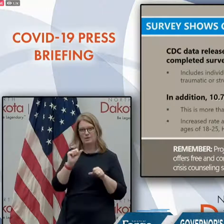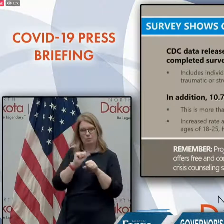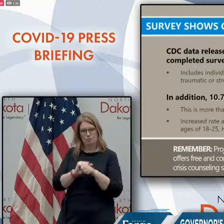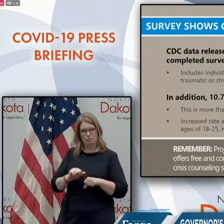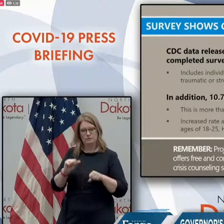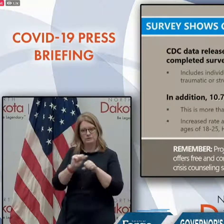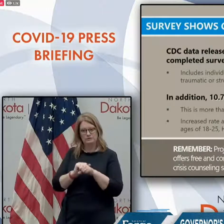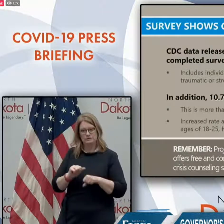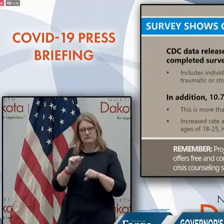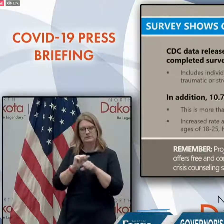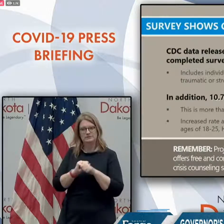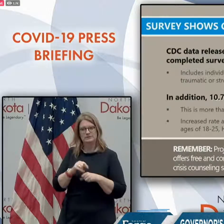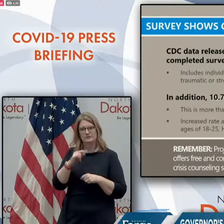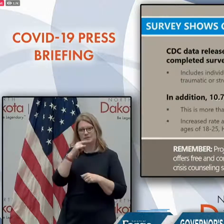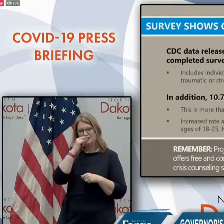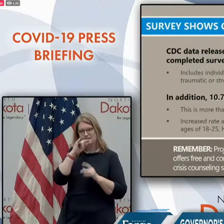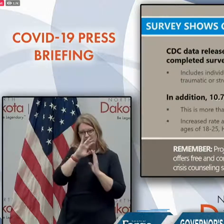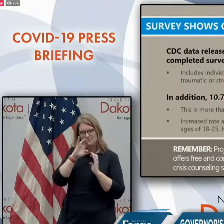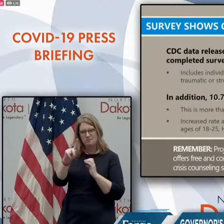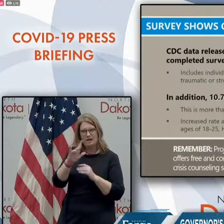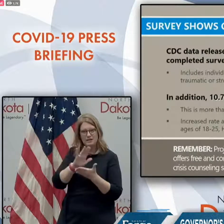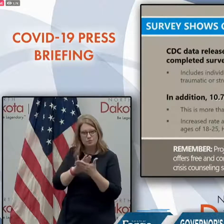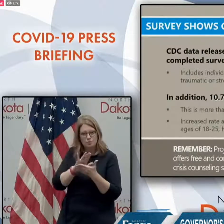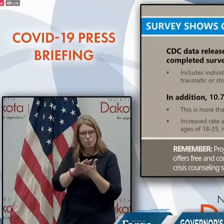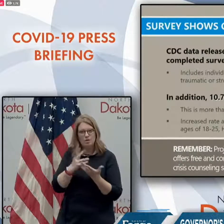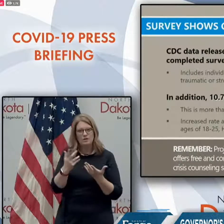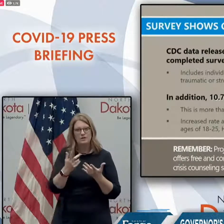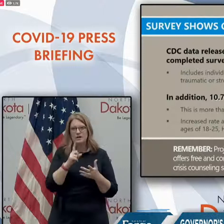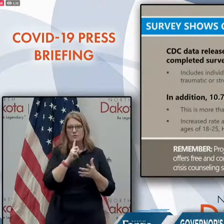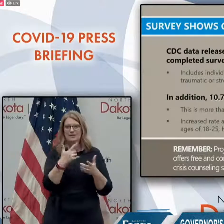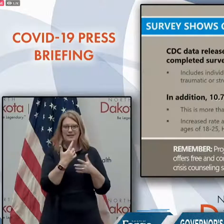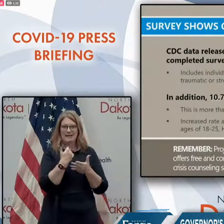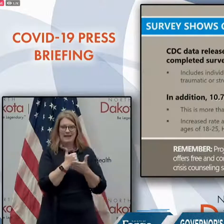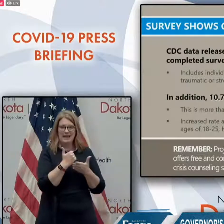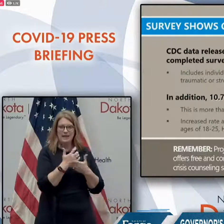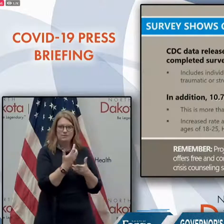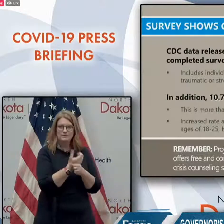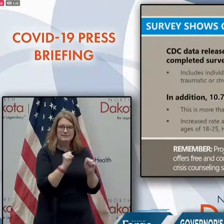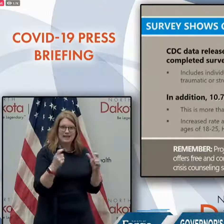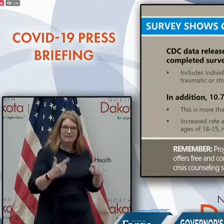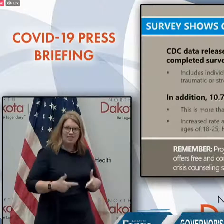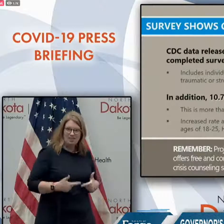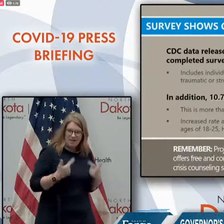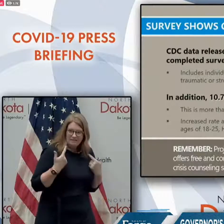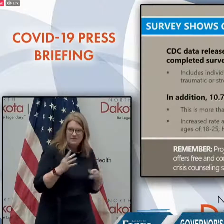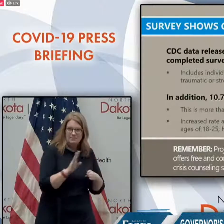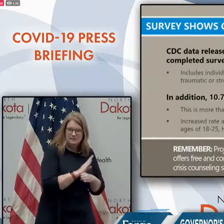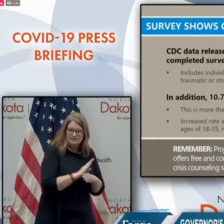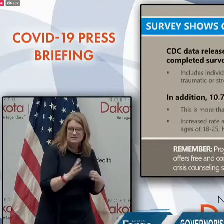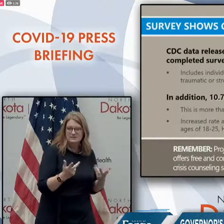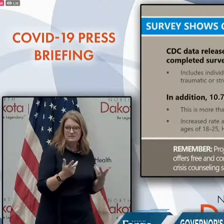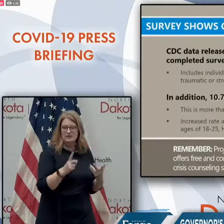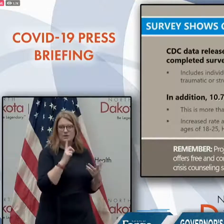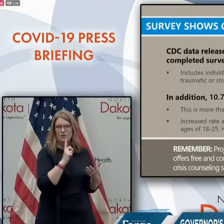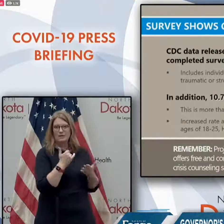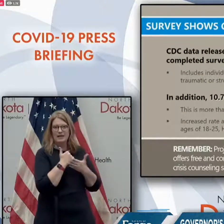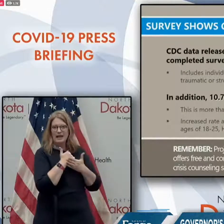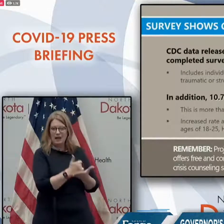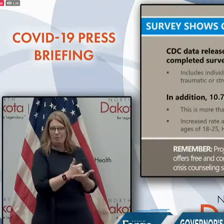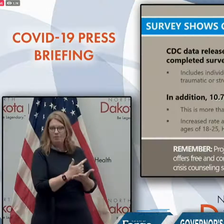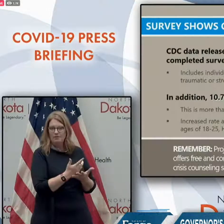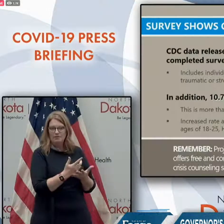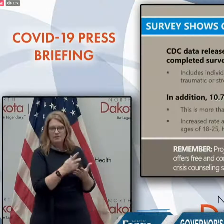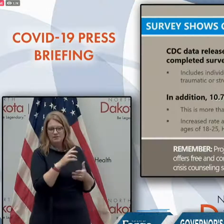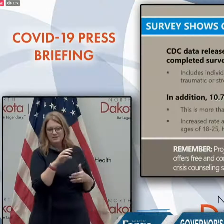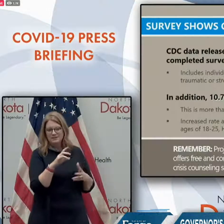kids back in school and get help save lives and livelihoods so that we can help address these other health